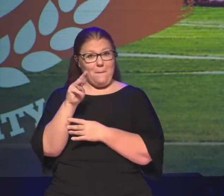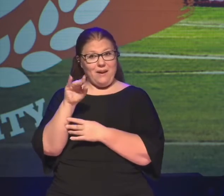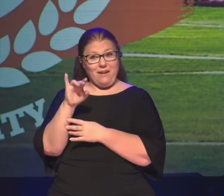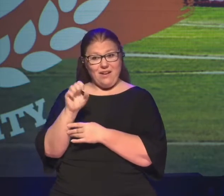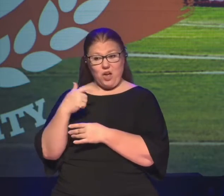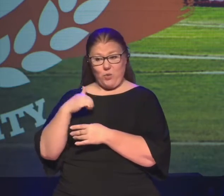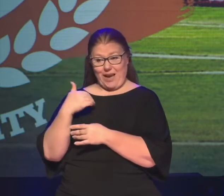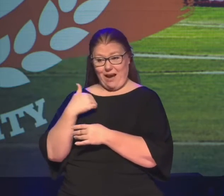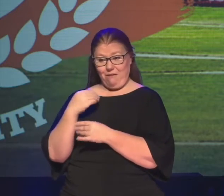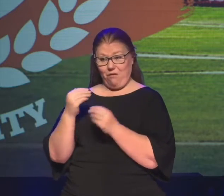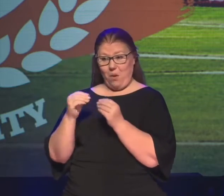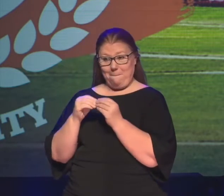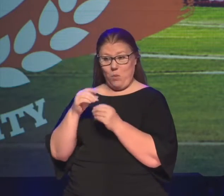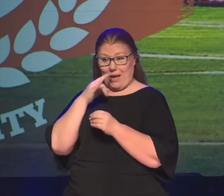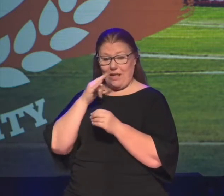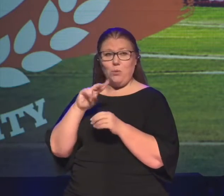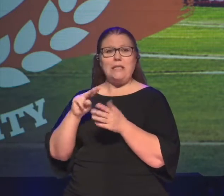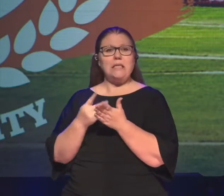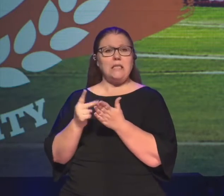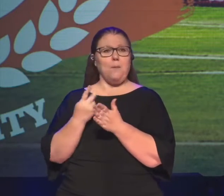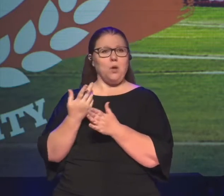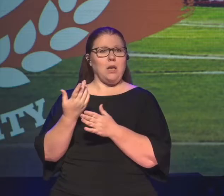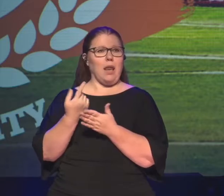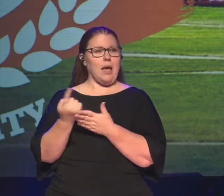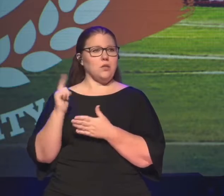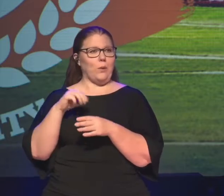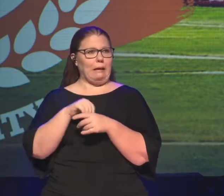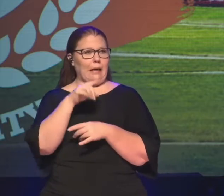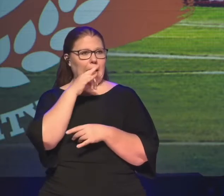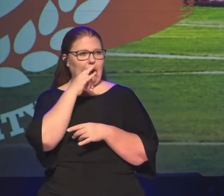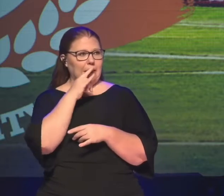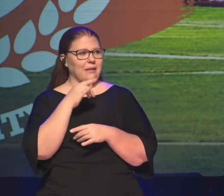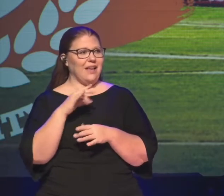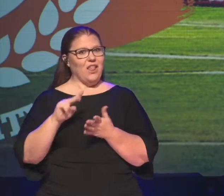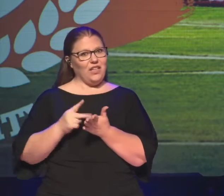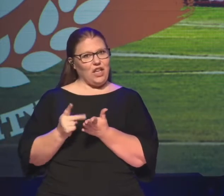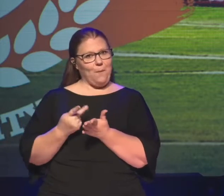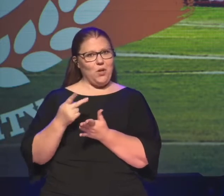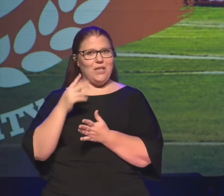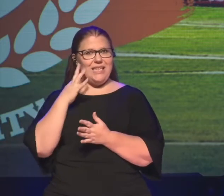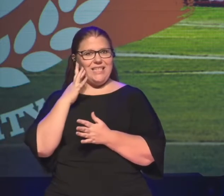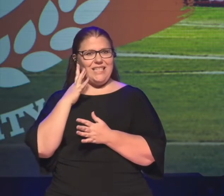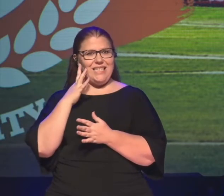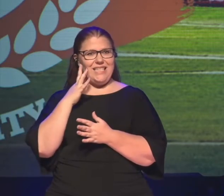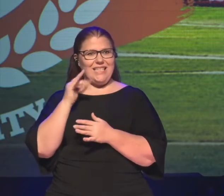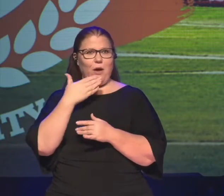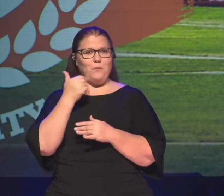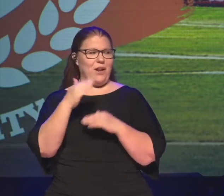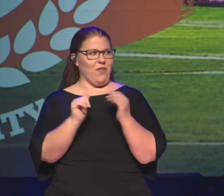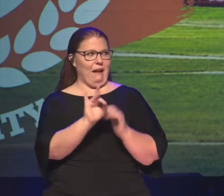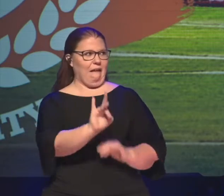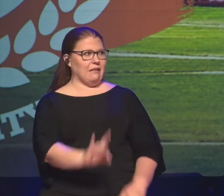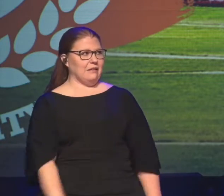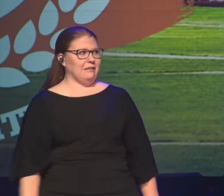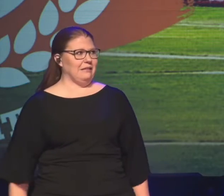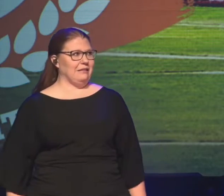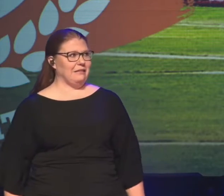get more kids? We doubled last week in kids. I like to use the word double because it sounds better than 8.